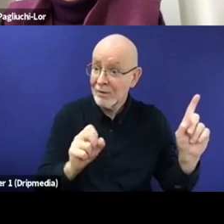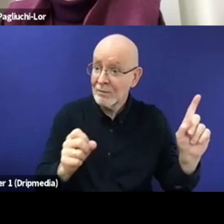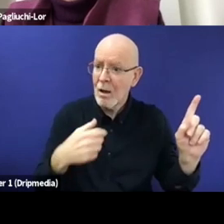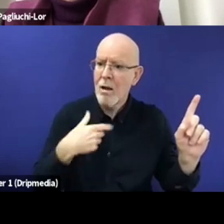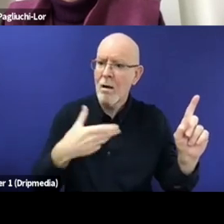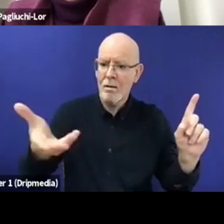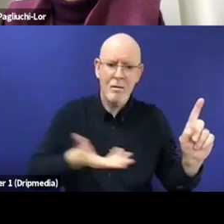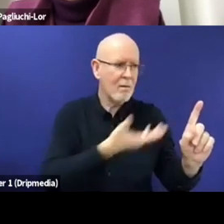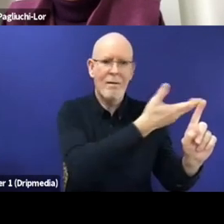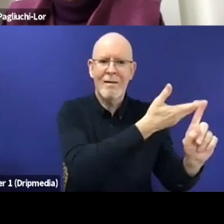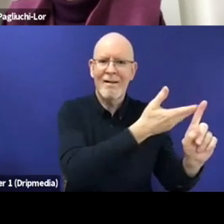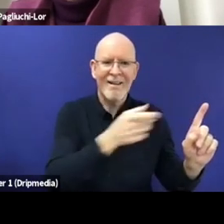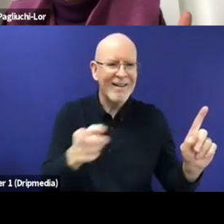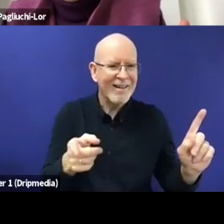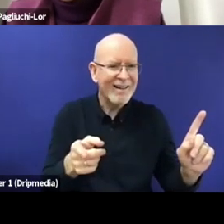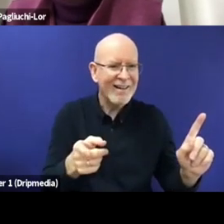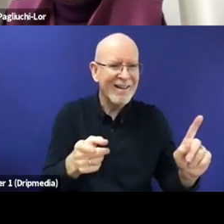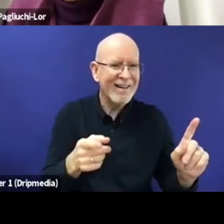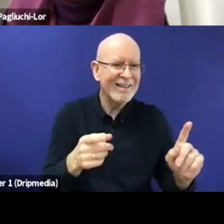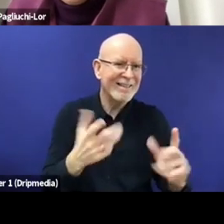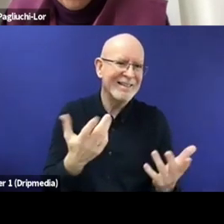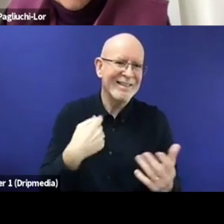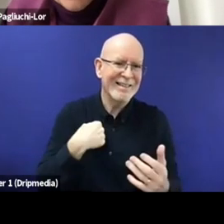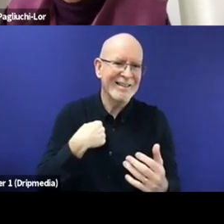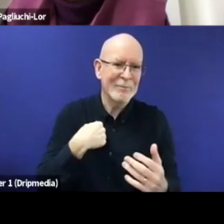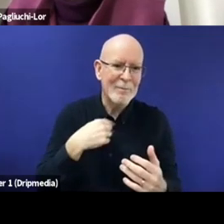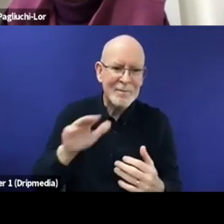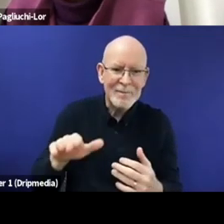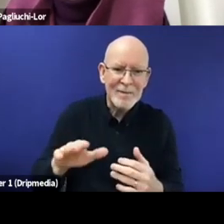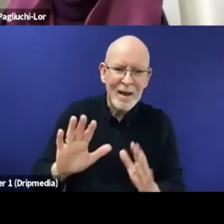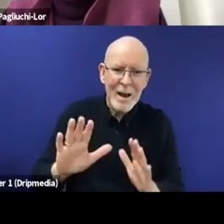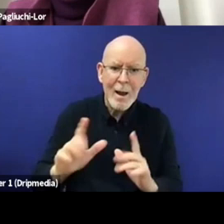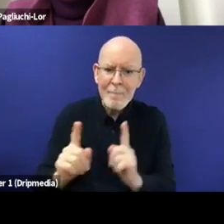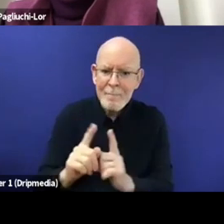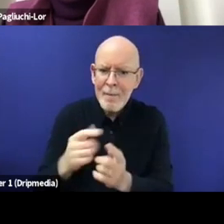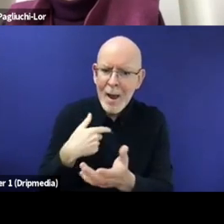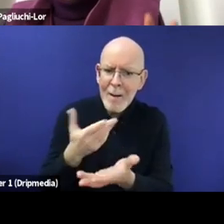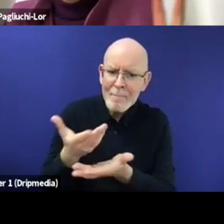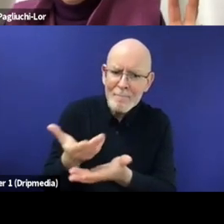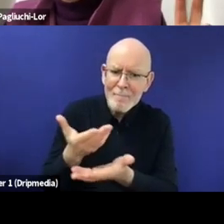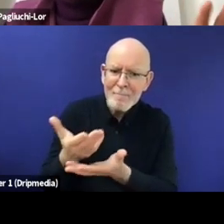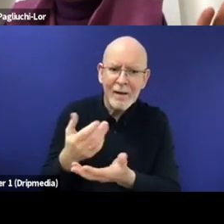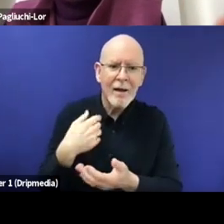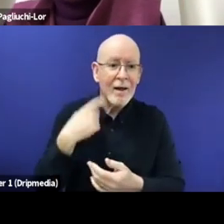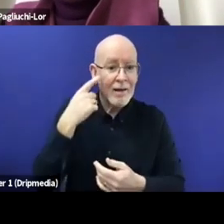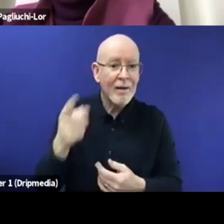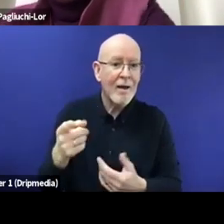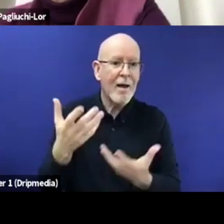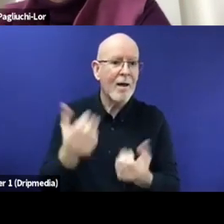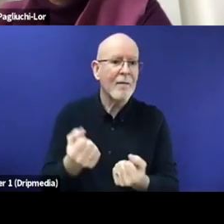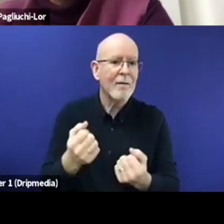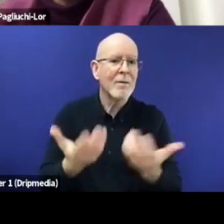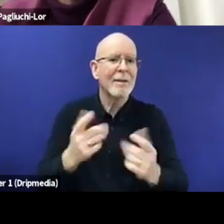community sees in terms of the gaps and the challenge that they themselves are facing in achieving a minimal